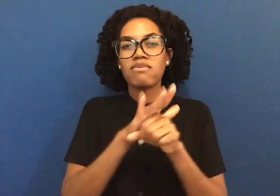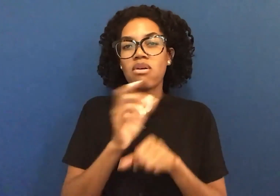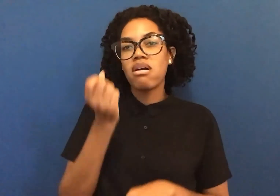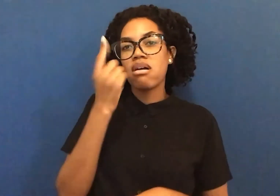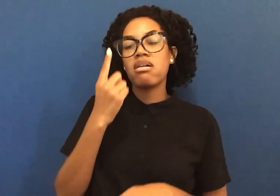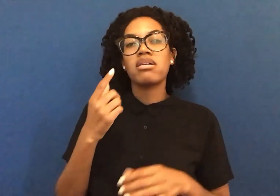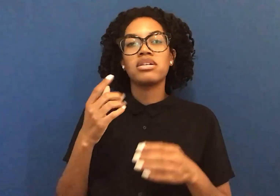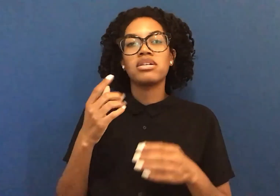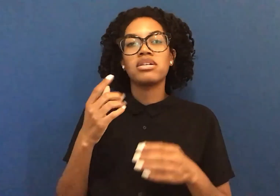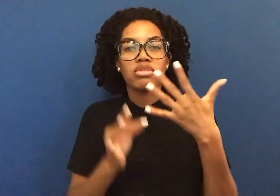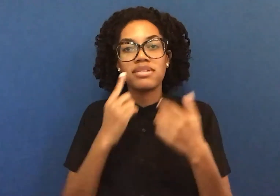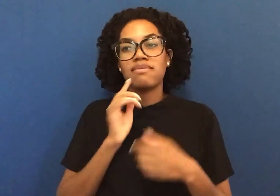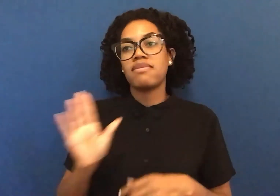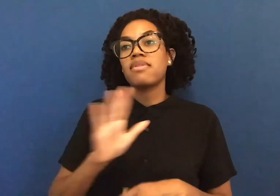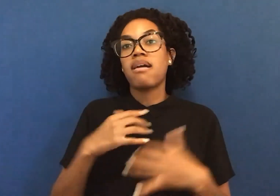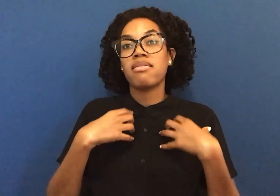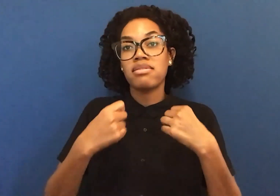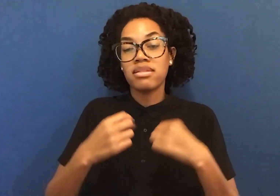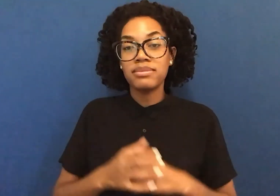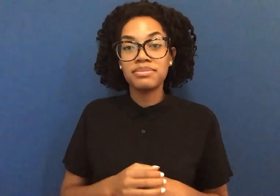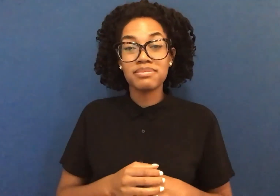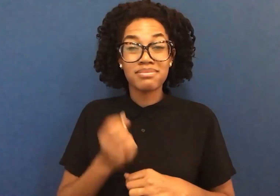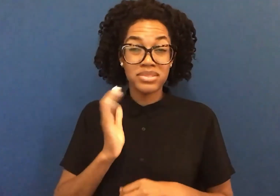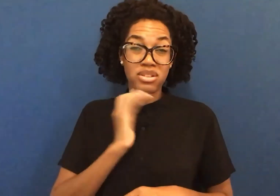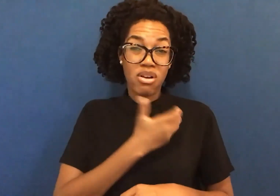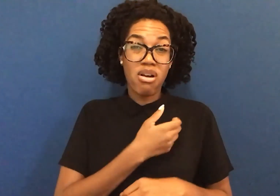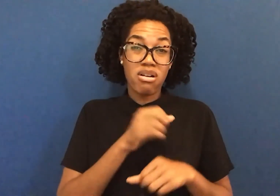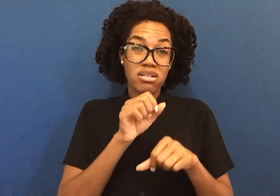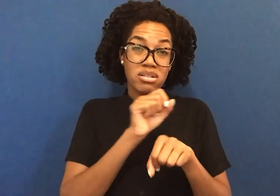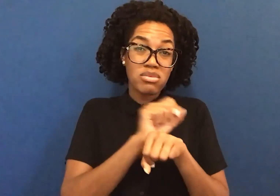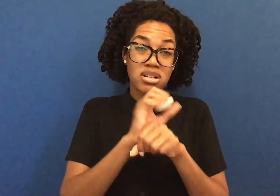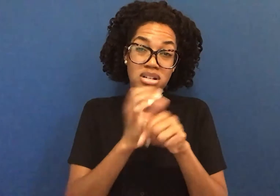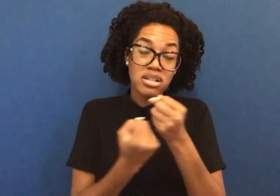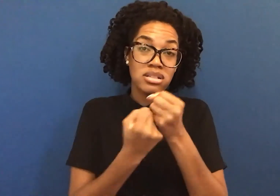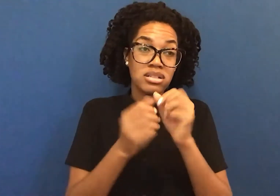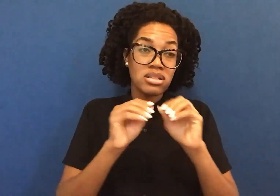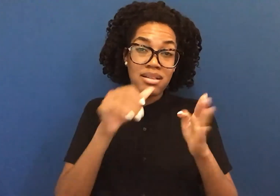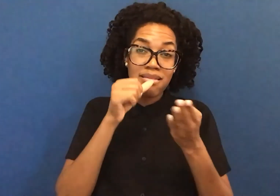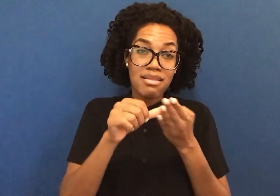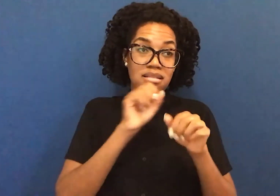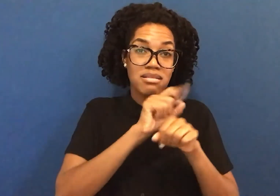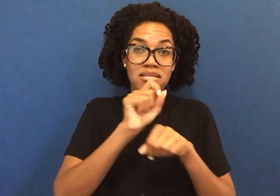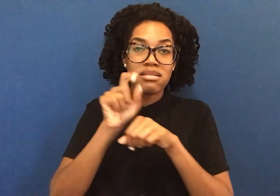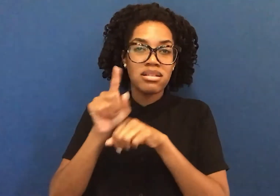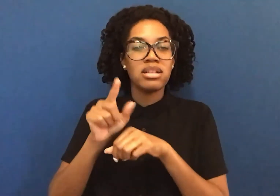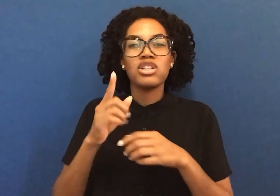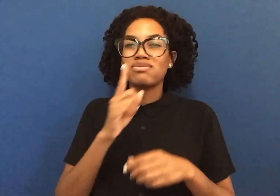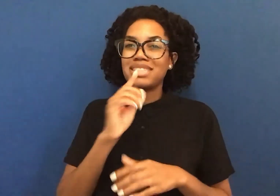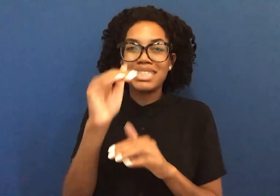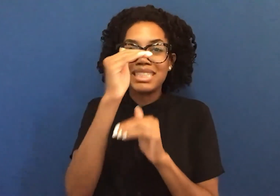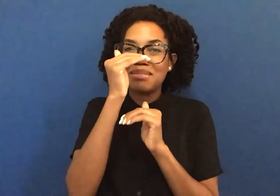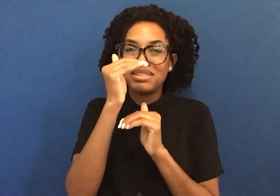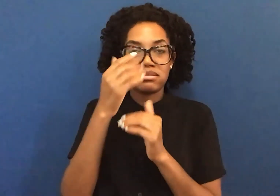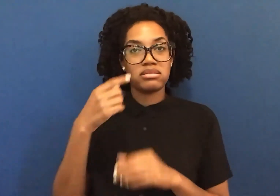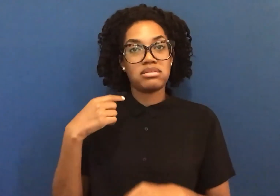But our advocacy as national organizations can only go so far. They really need to hear from you, constituents working, living,